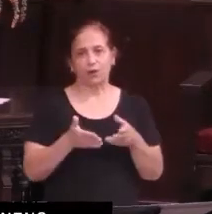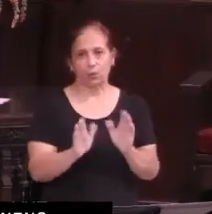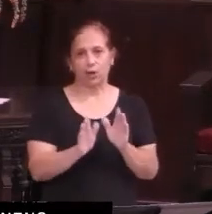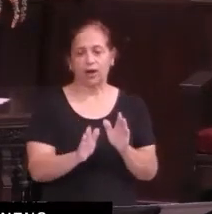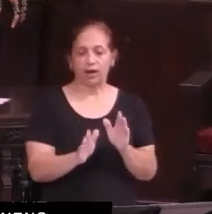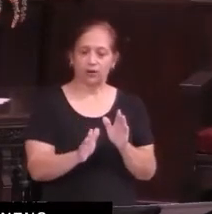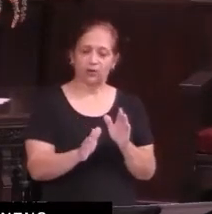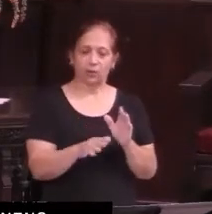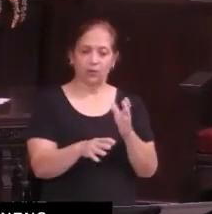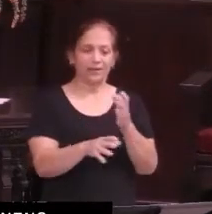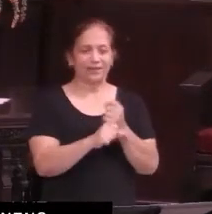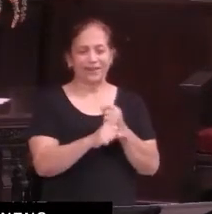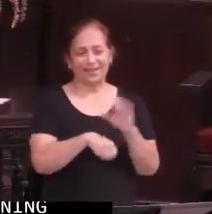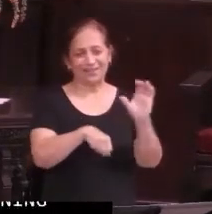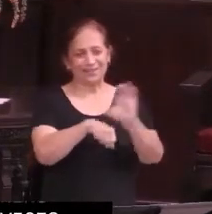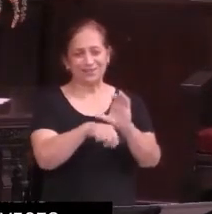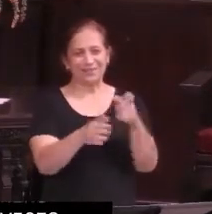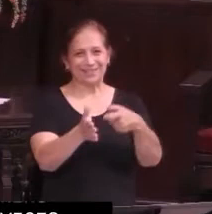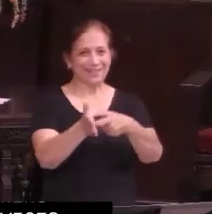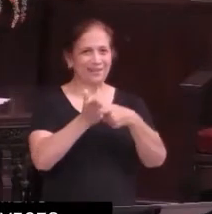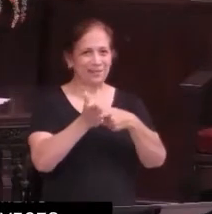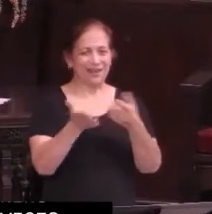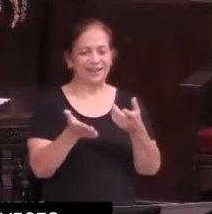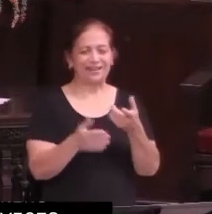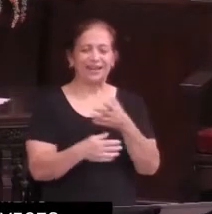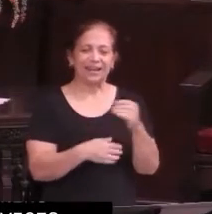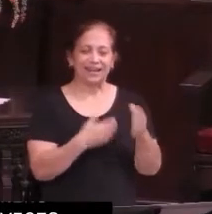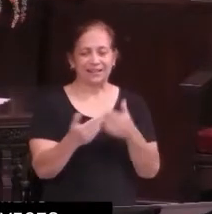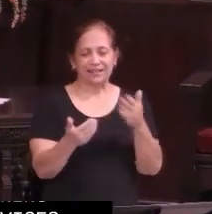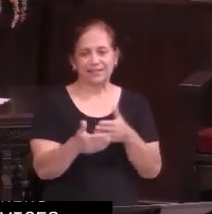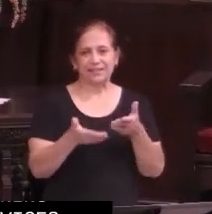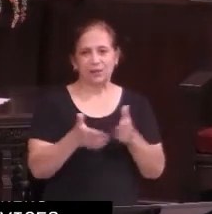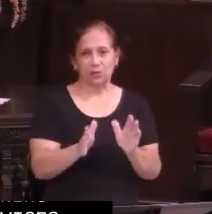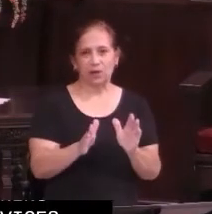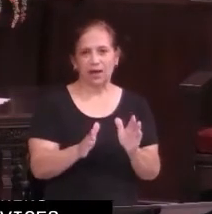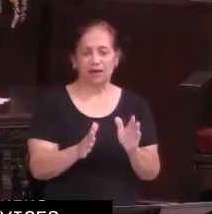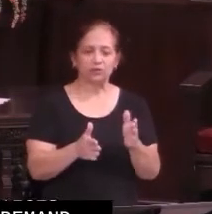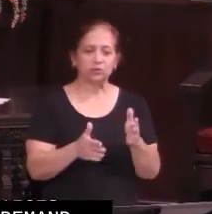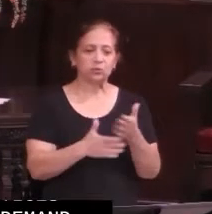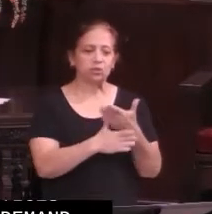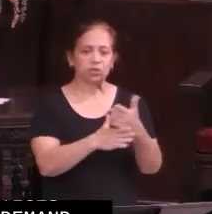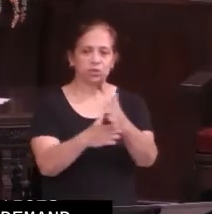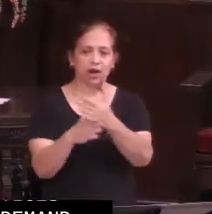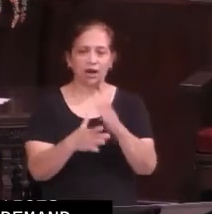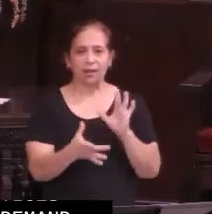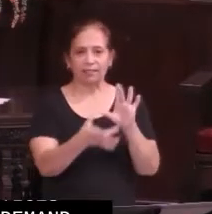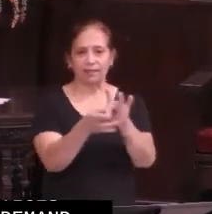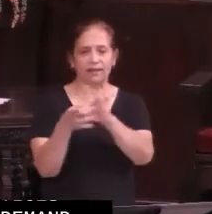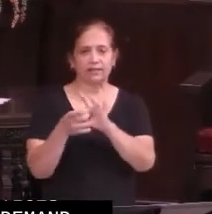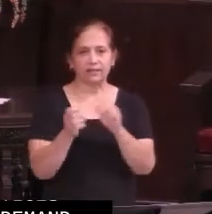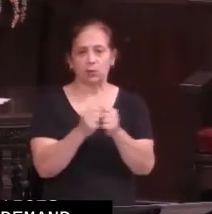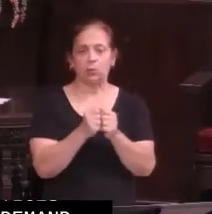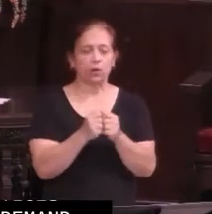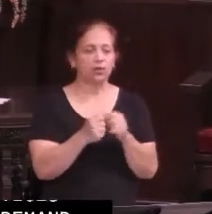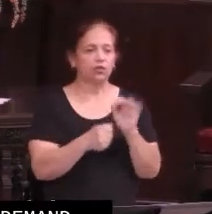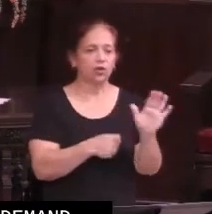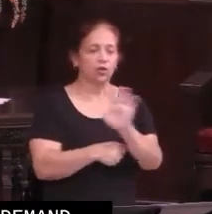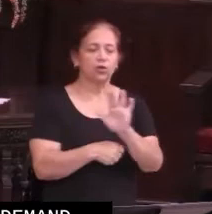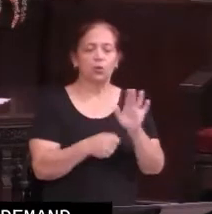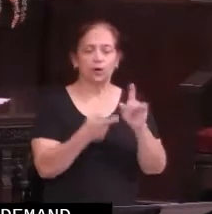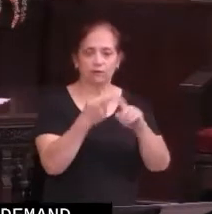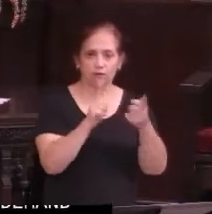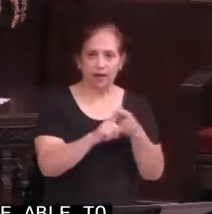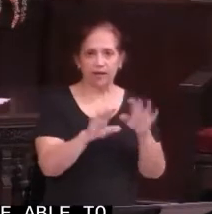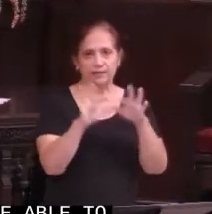get church on demand, and it's a wonderful, easy way to be able to share links with your friends and